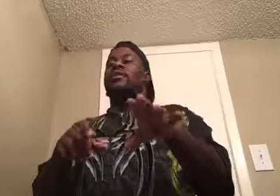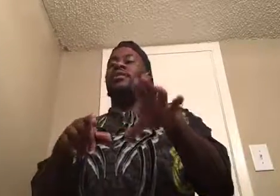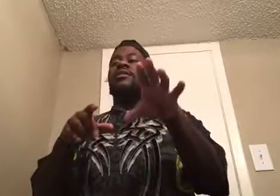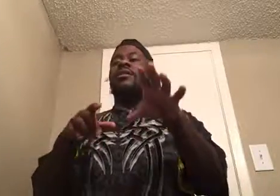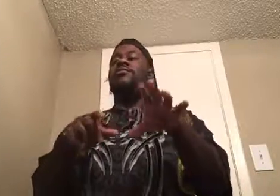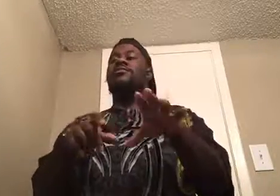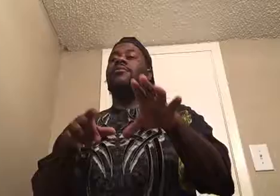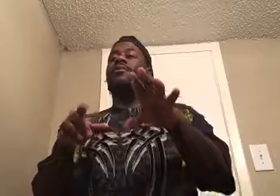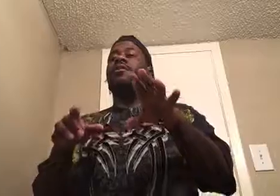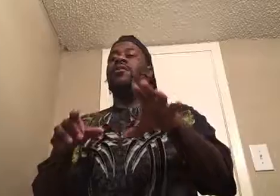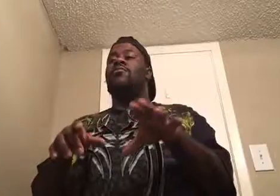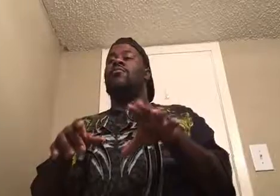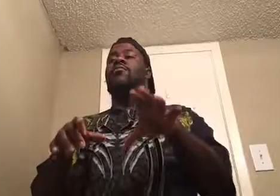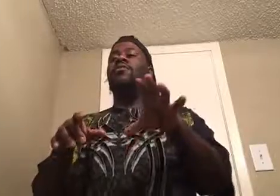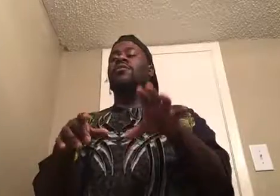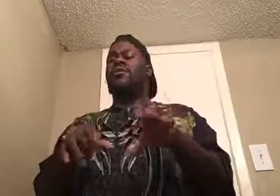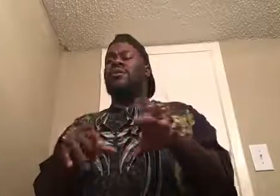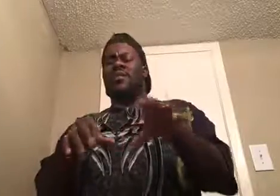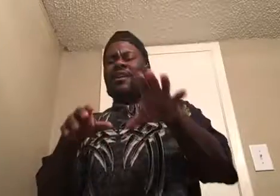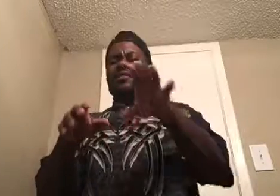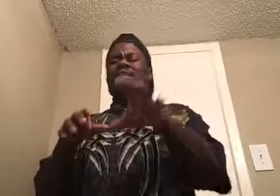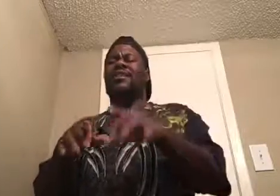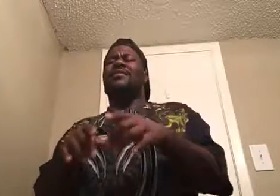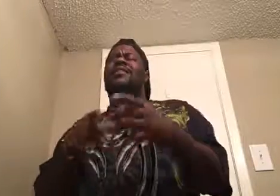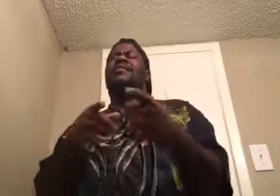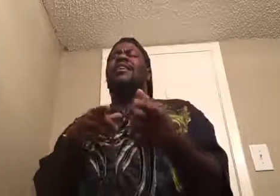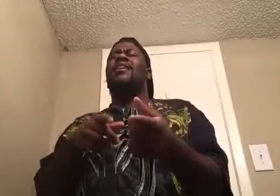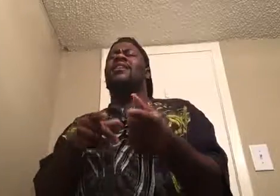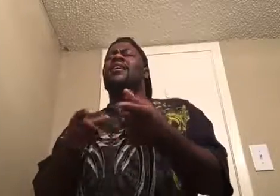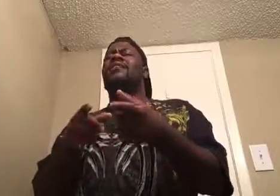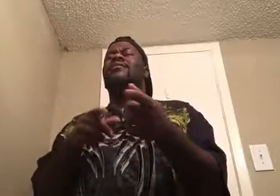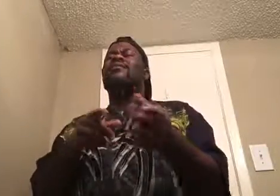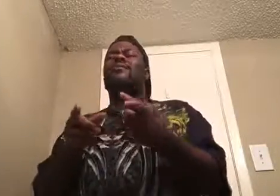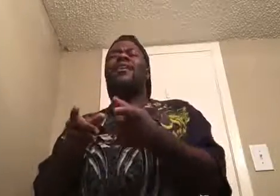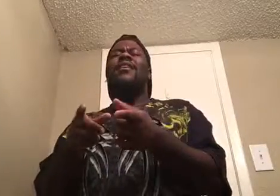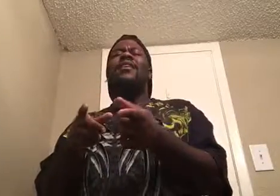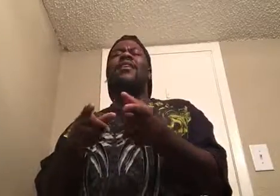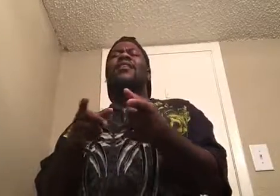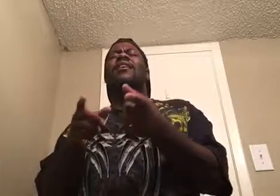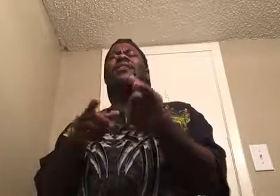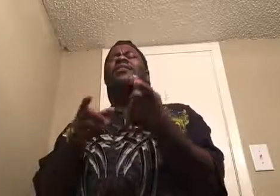nothing else but you. Nothing else but you.